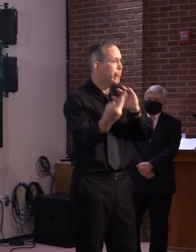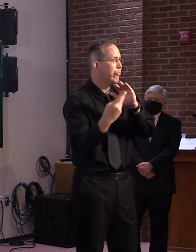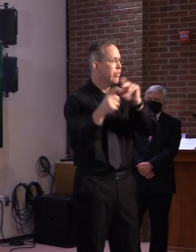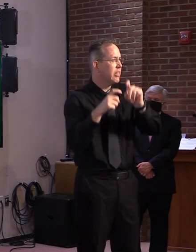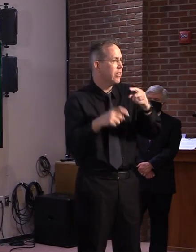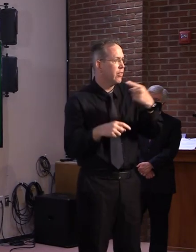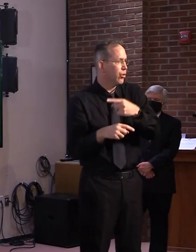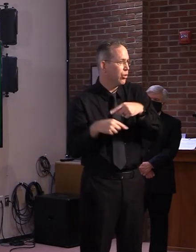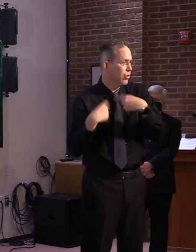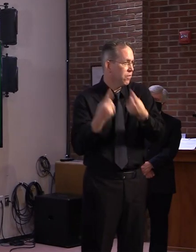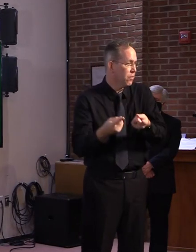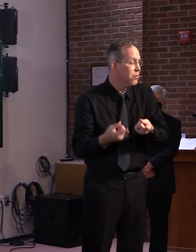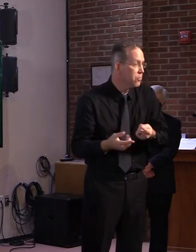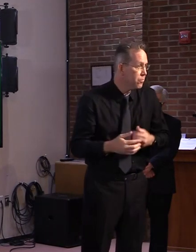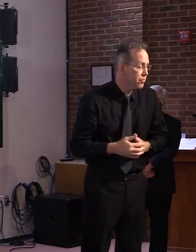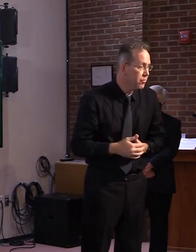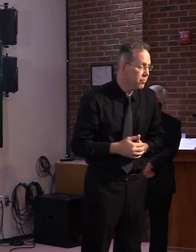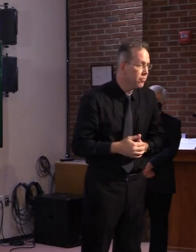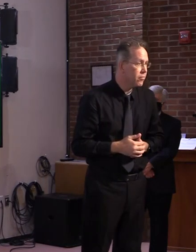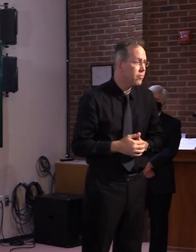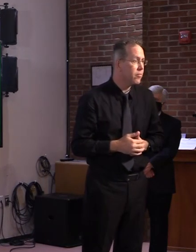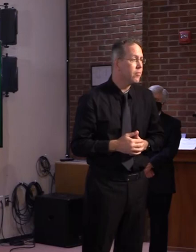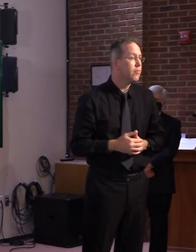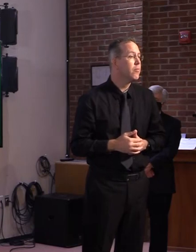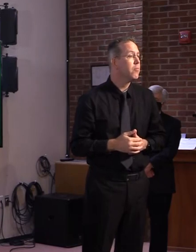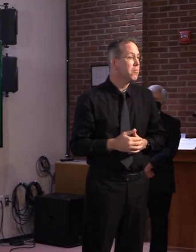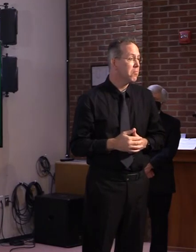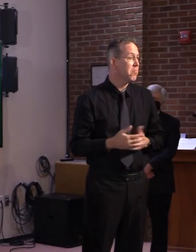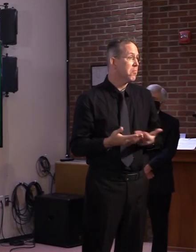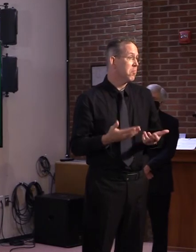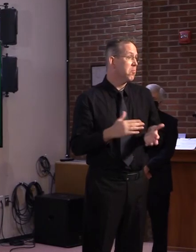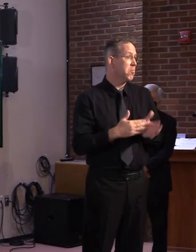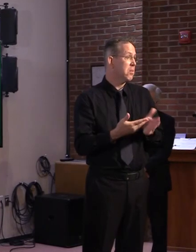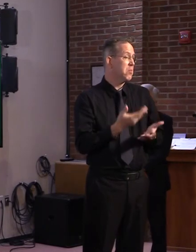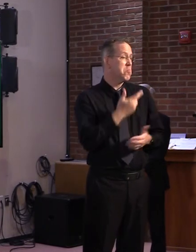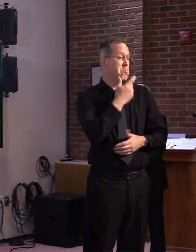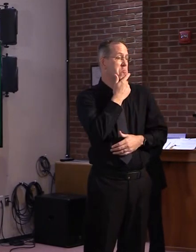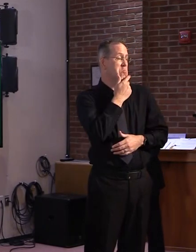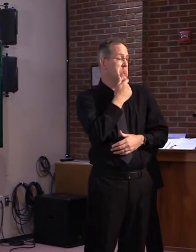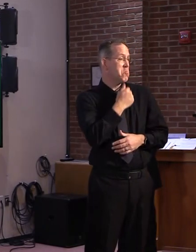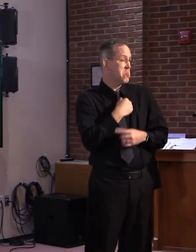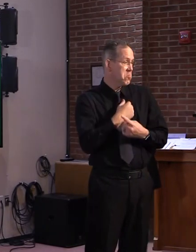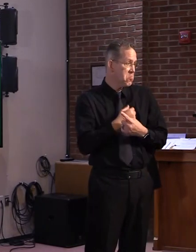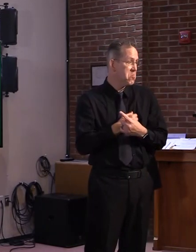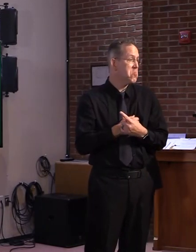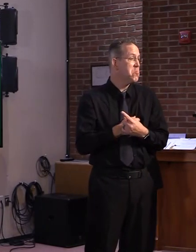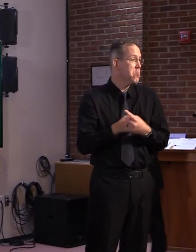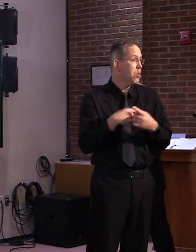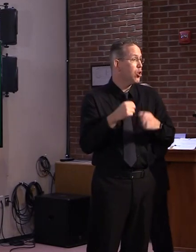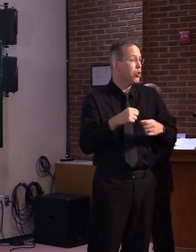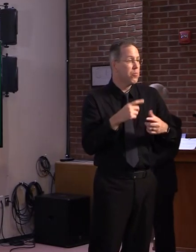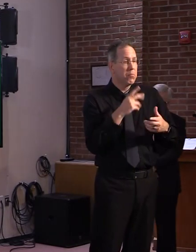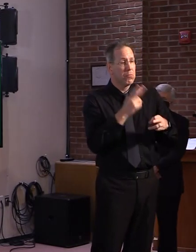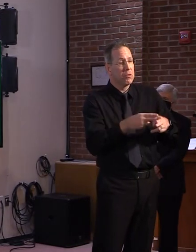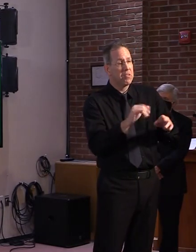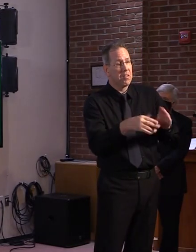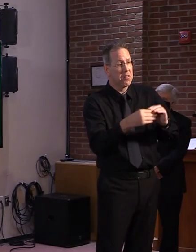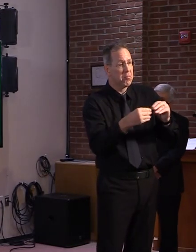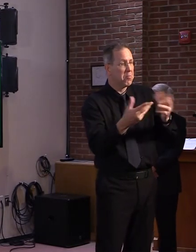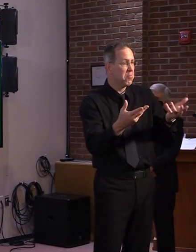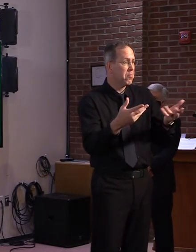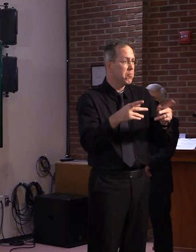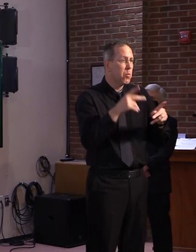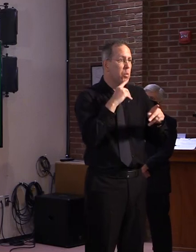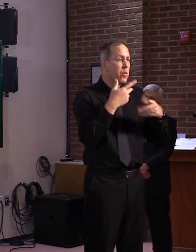those areas. So it wouldn't be a reach to say we could actually test 80% of all of those people